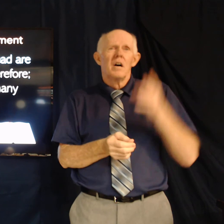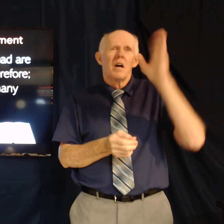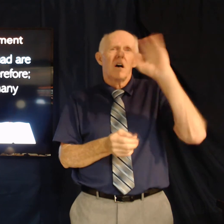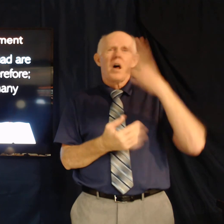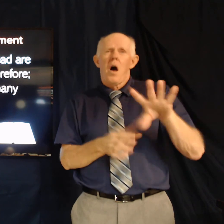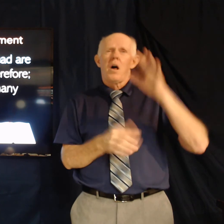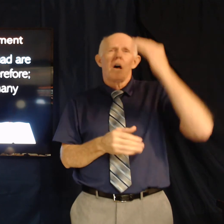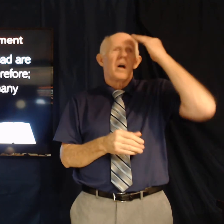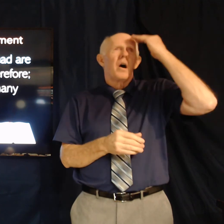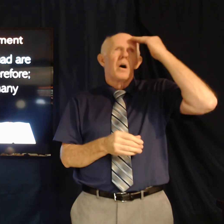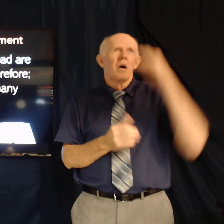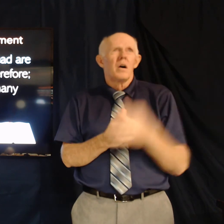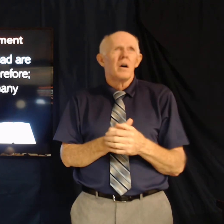He doesn't lose count.